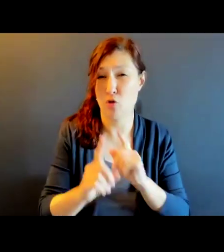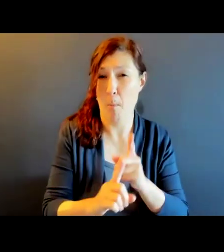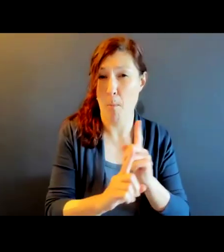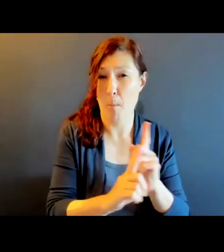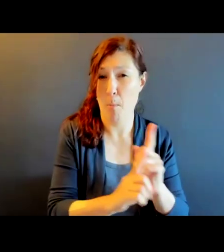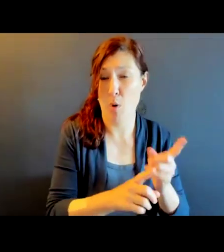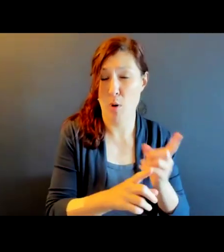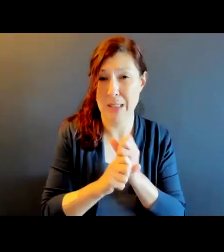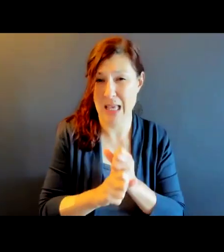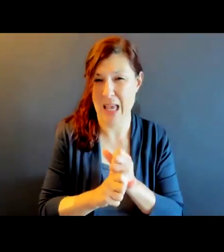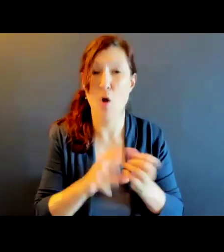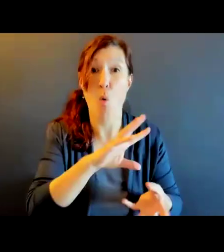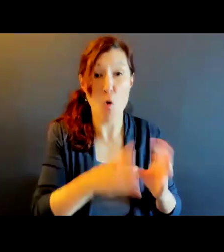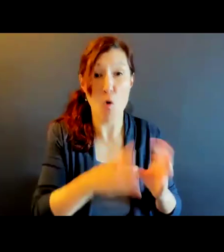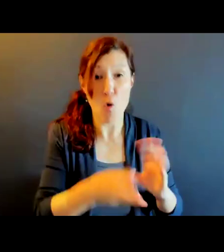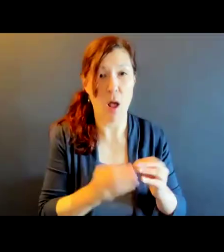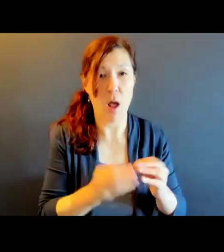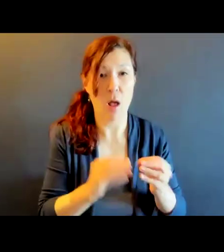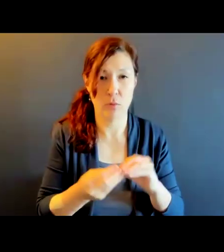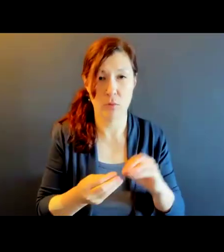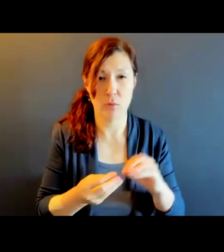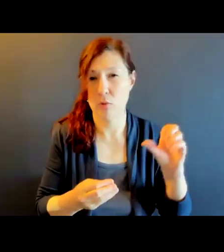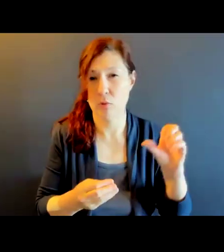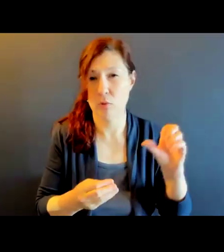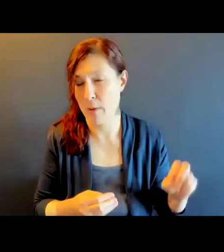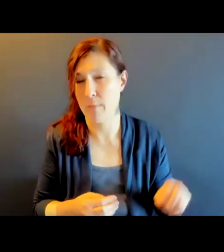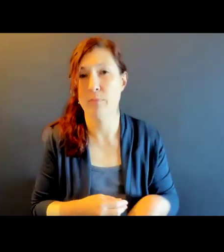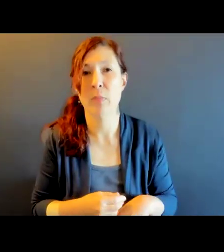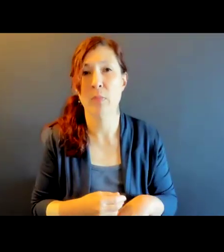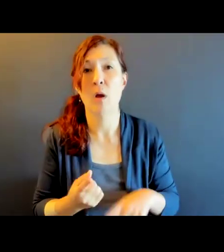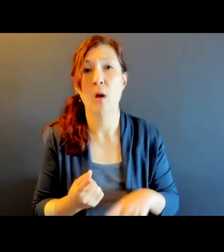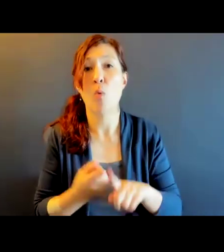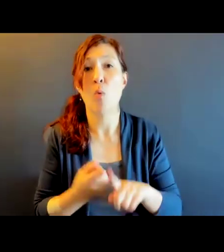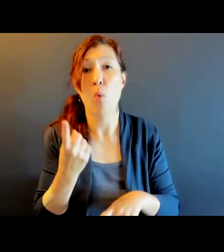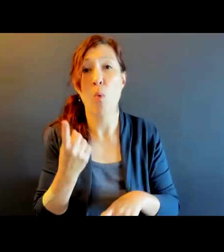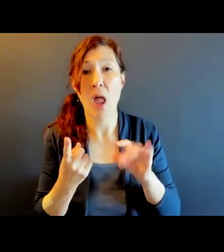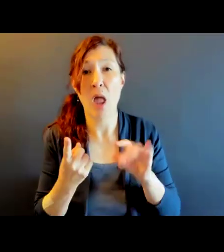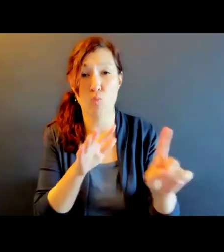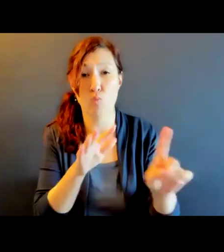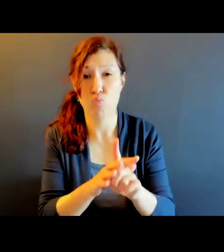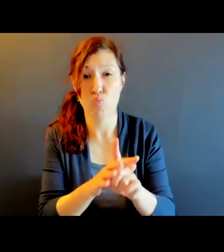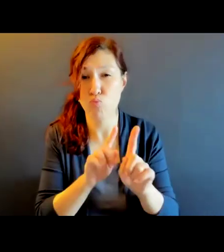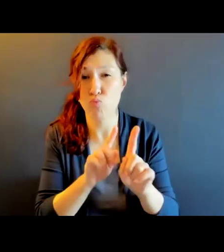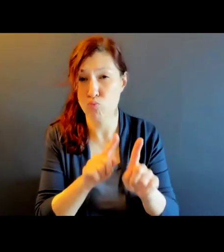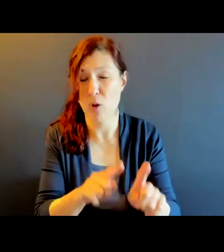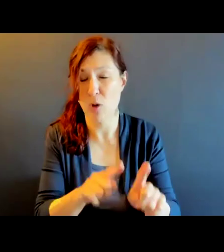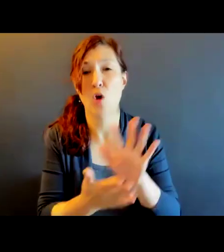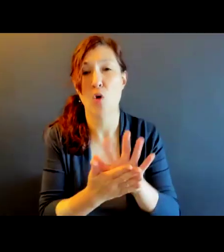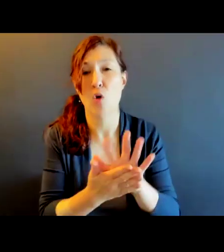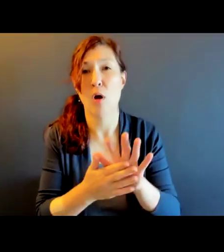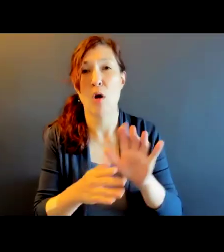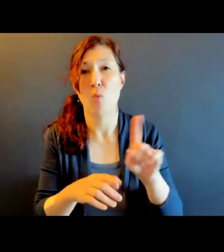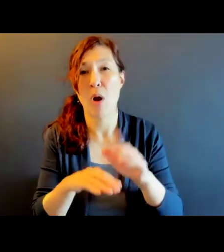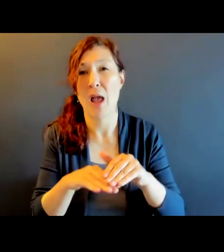their composite score. One, if they attend a school where 40% or more of the students are considered